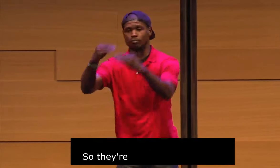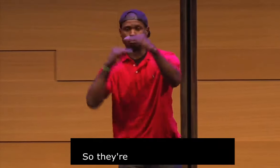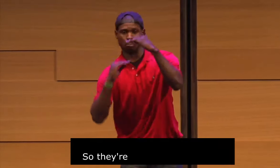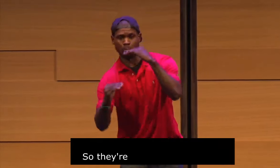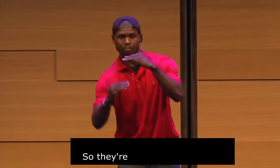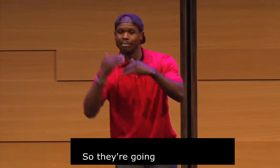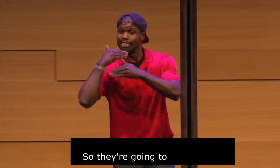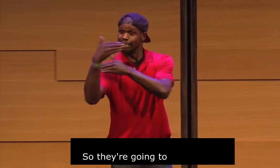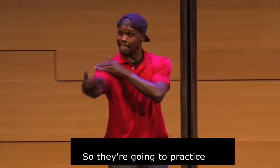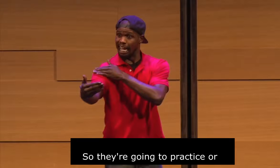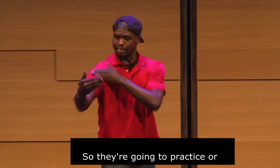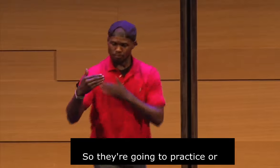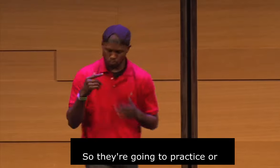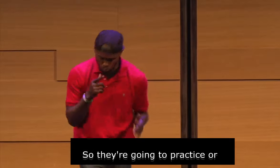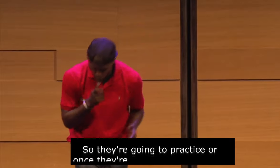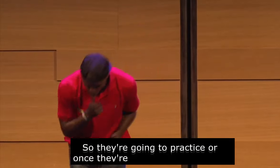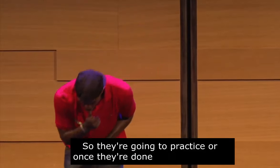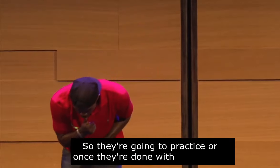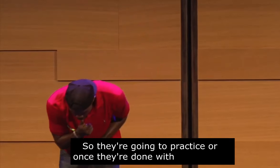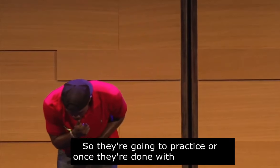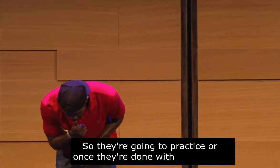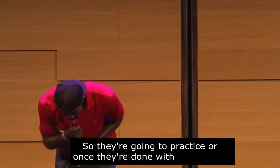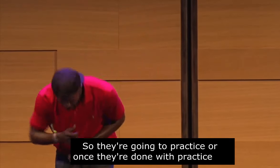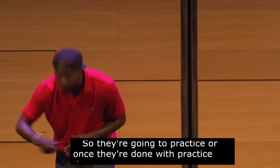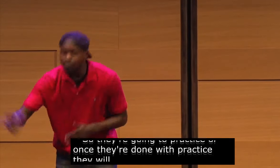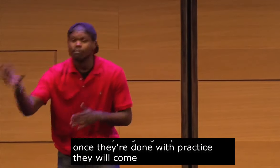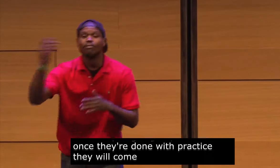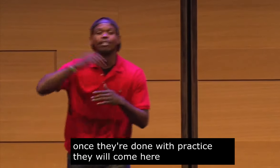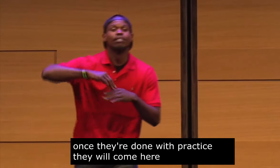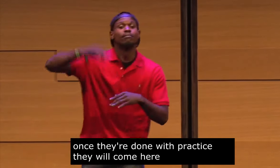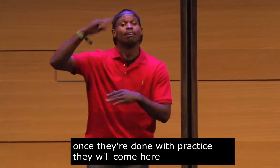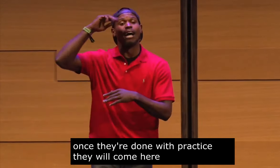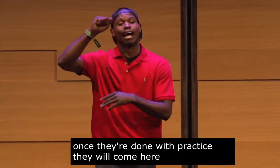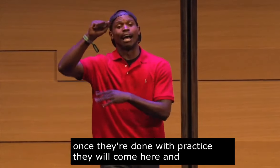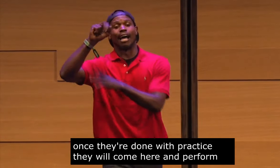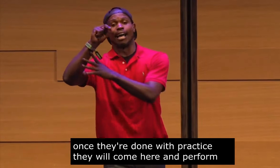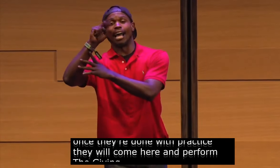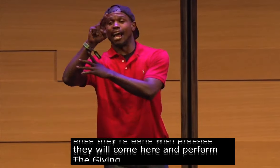So they're going to practice, or once they're done with practice, they will come here and perform the giving tree.